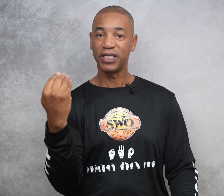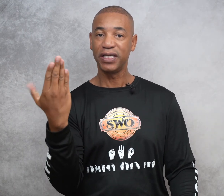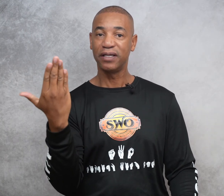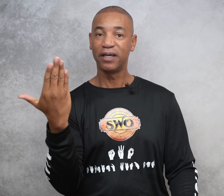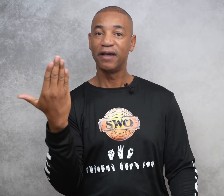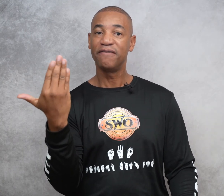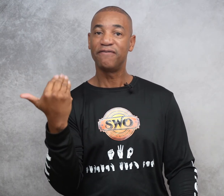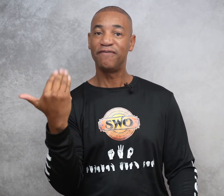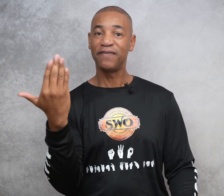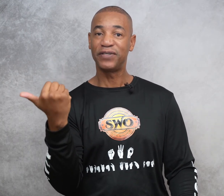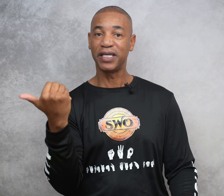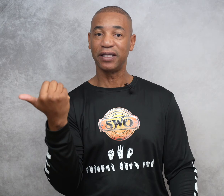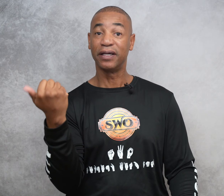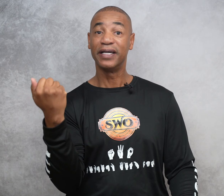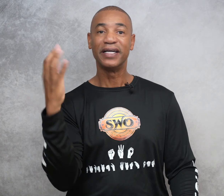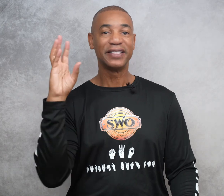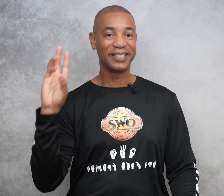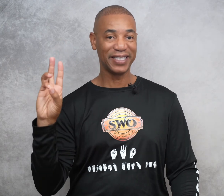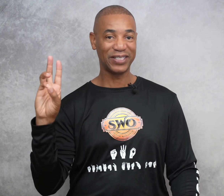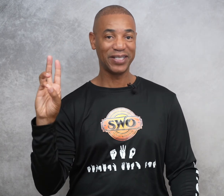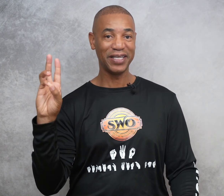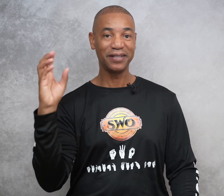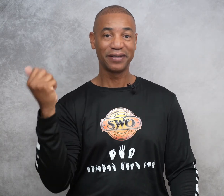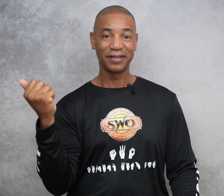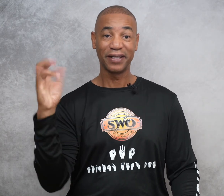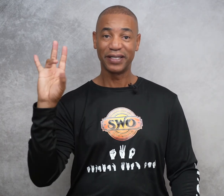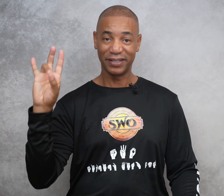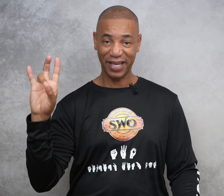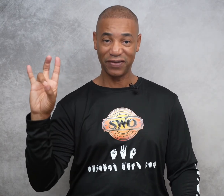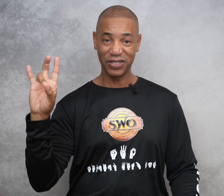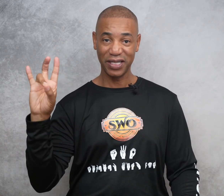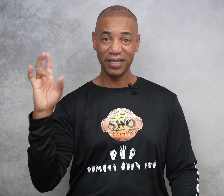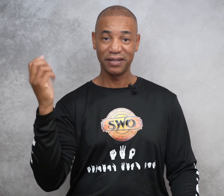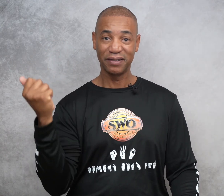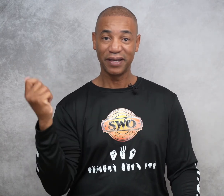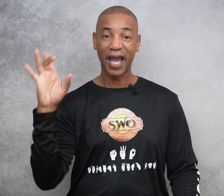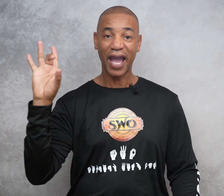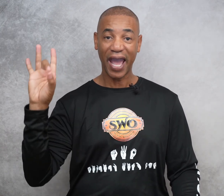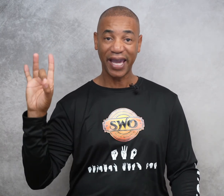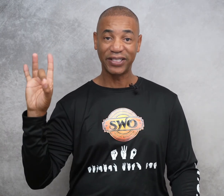14, 15, 16, 17,